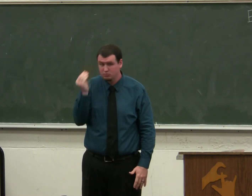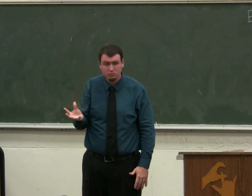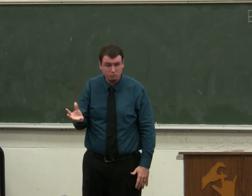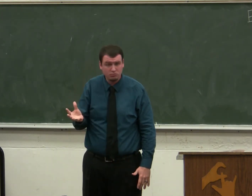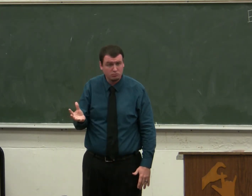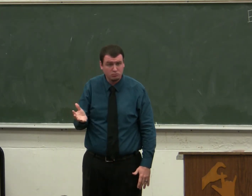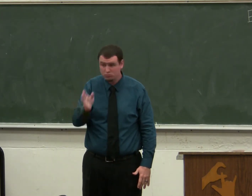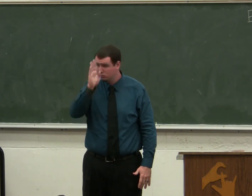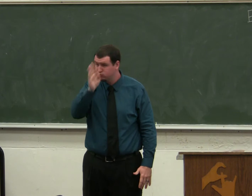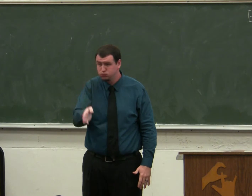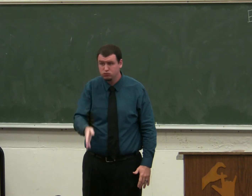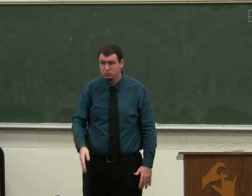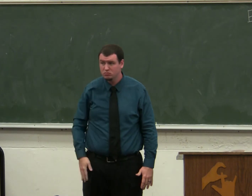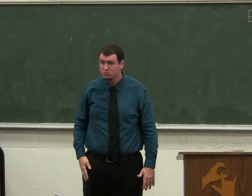refuse to lie. I'll tell them that.